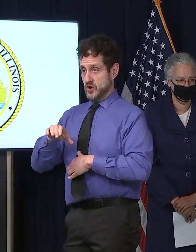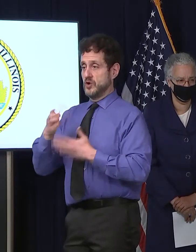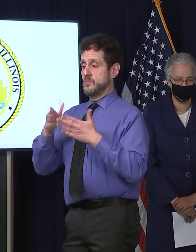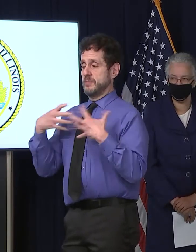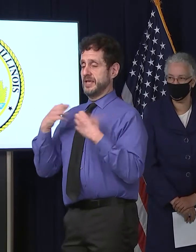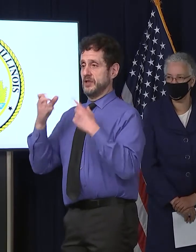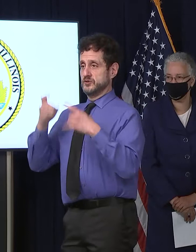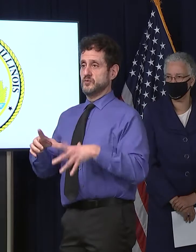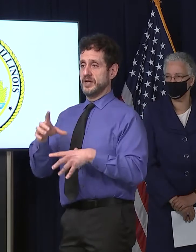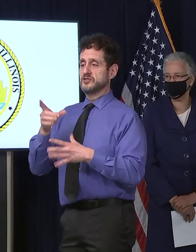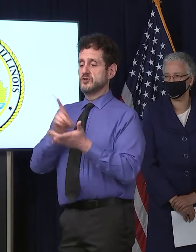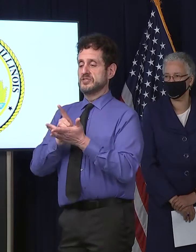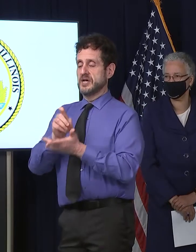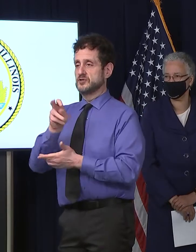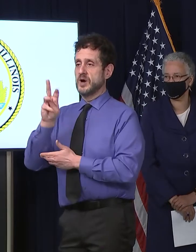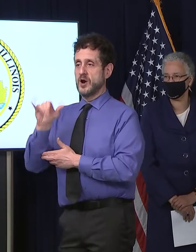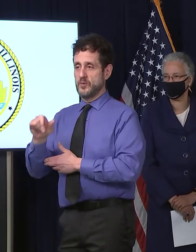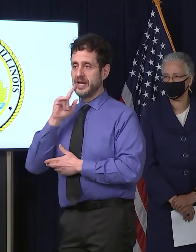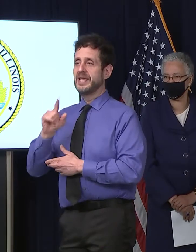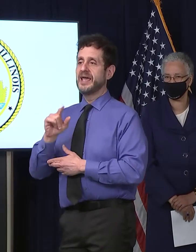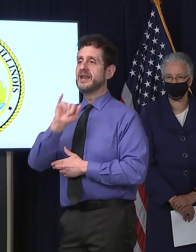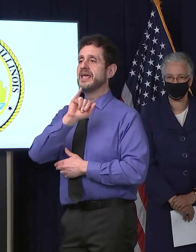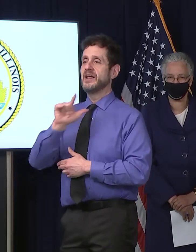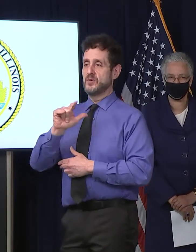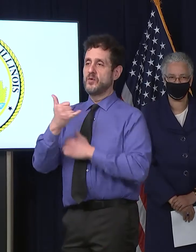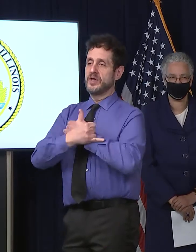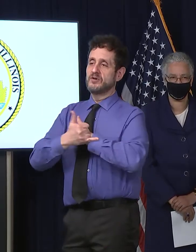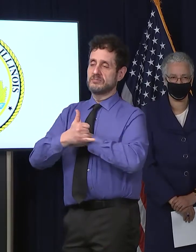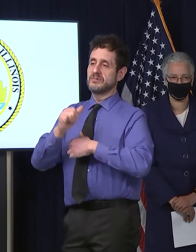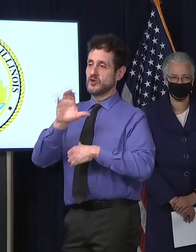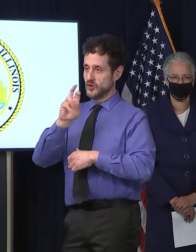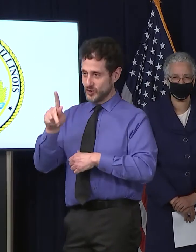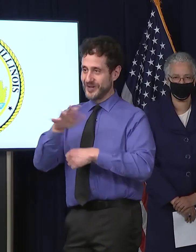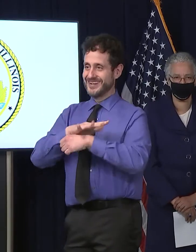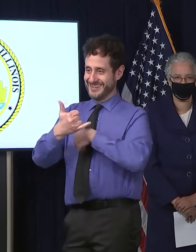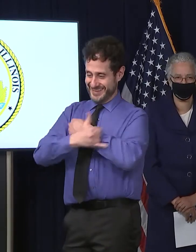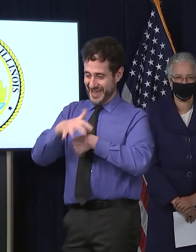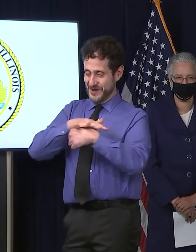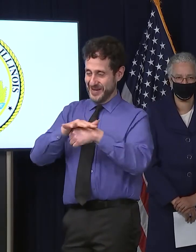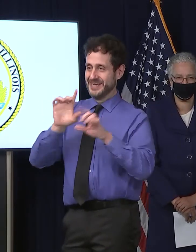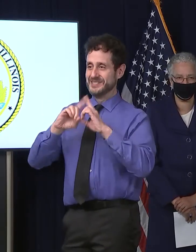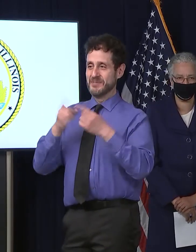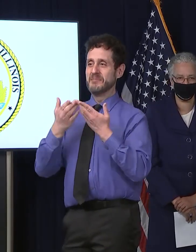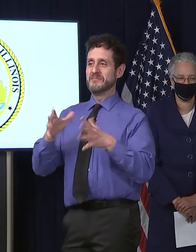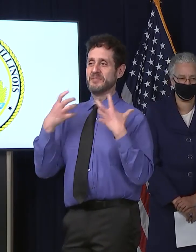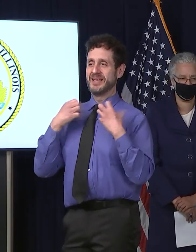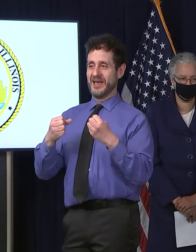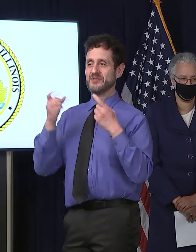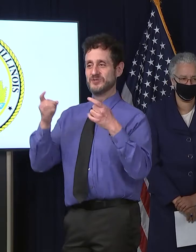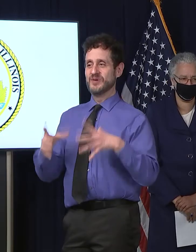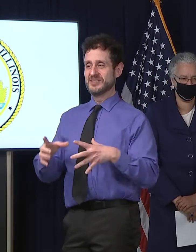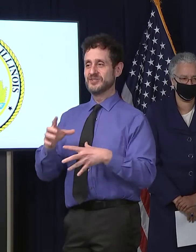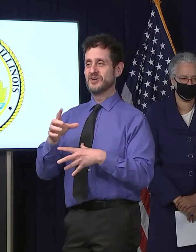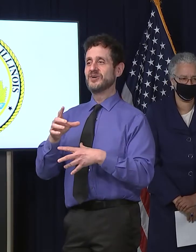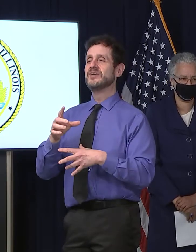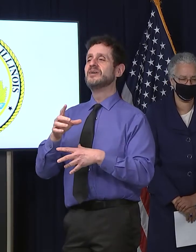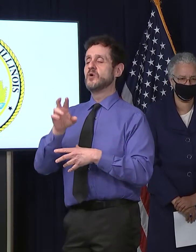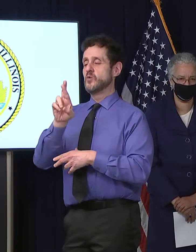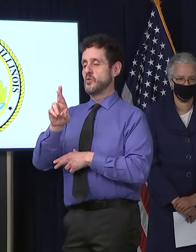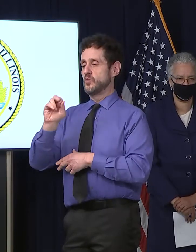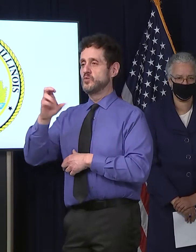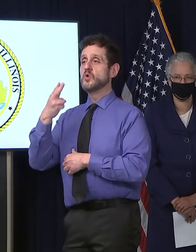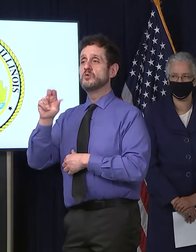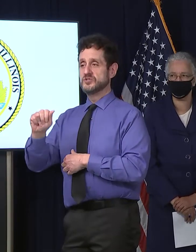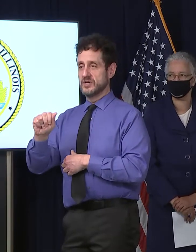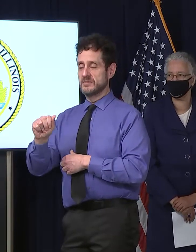Health CEO Israel Rocha Jr. Today, I'm very proud to announce that in collaboration with our